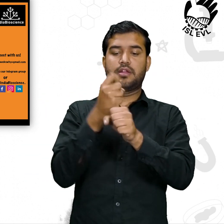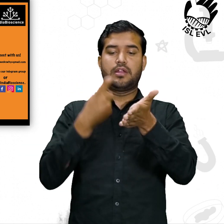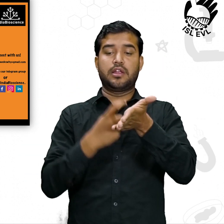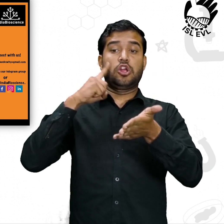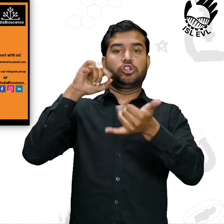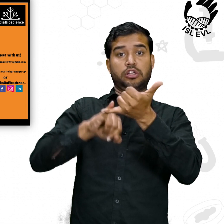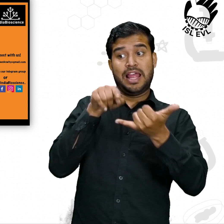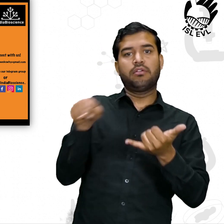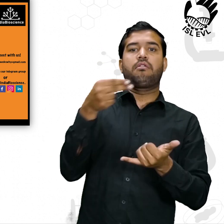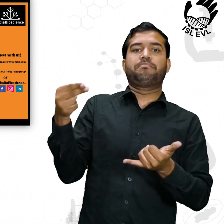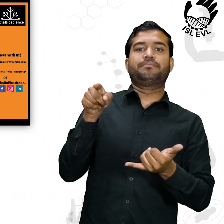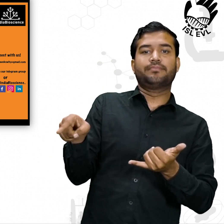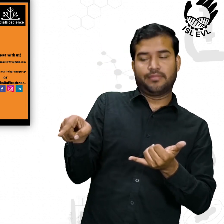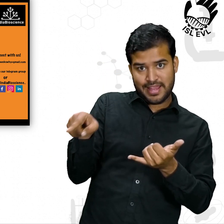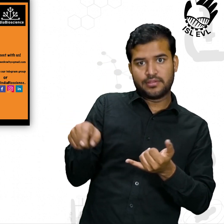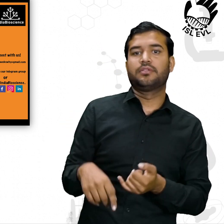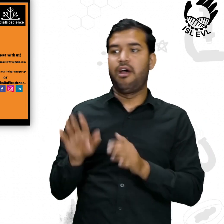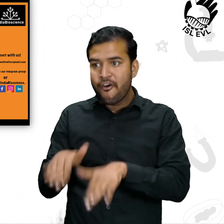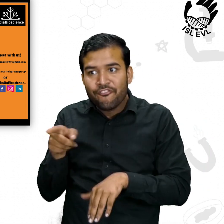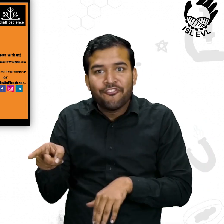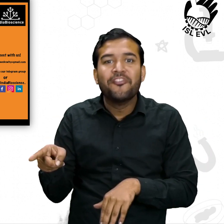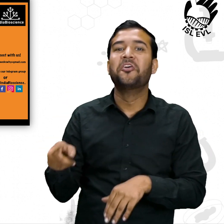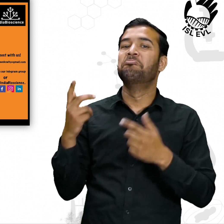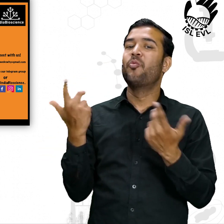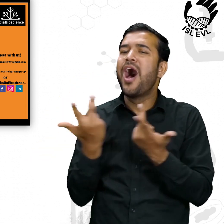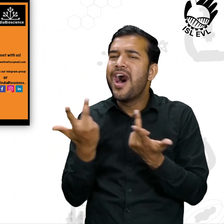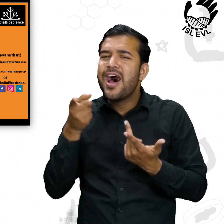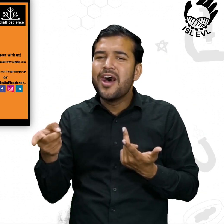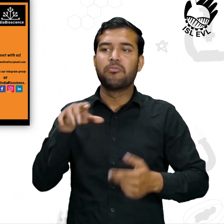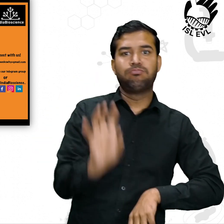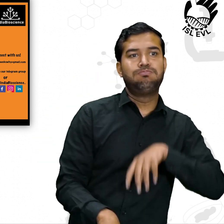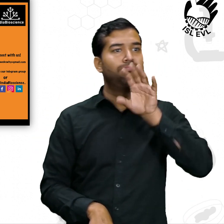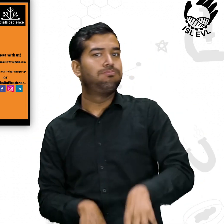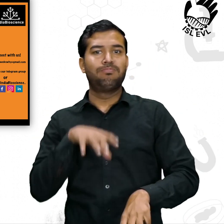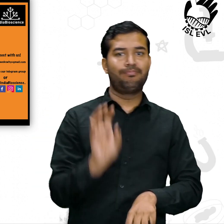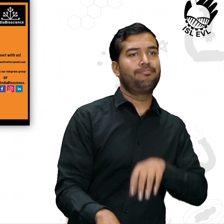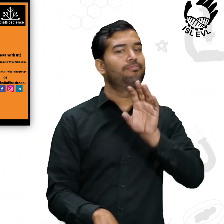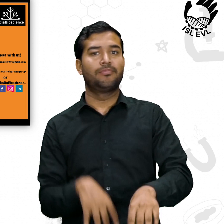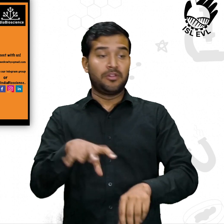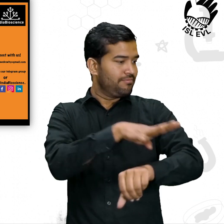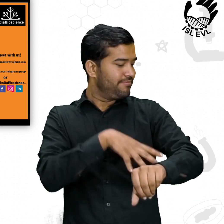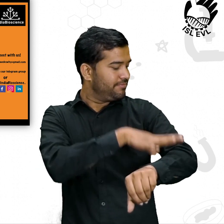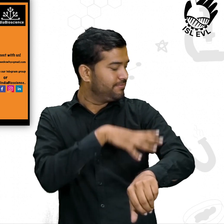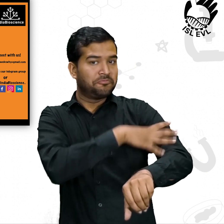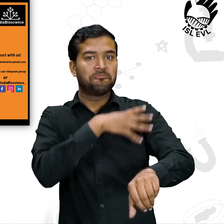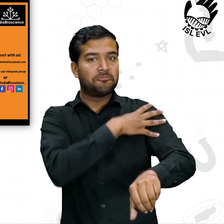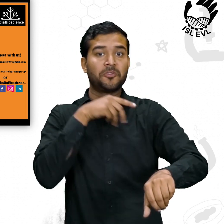Panthera, tigress. Wait, that's a tiger. Yeah, it is a tiger.